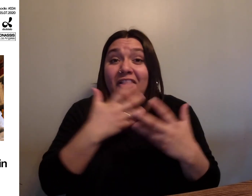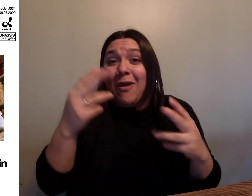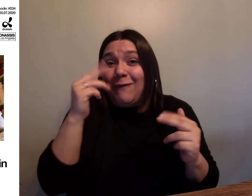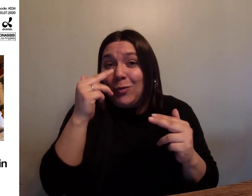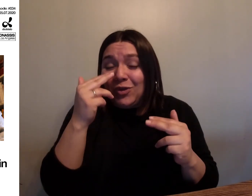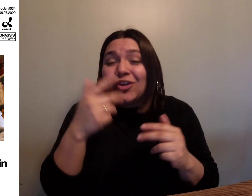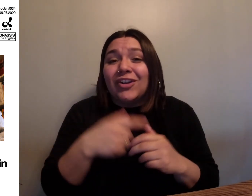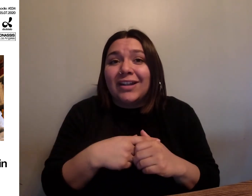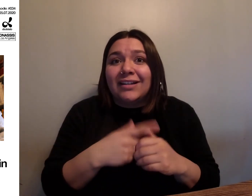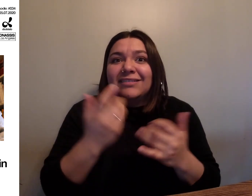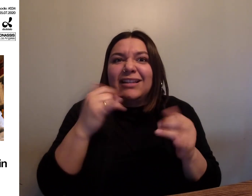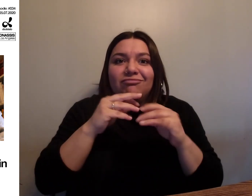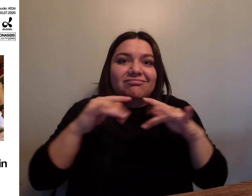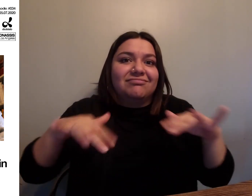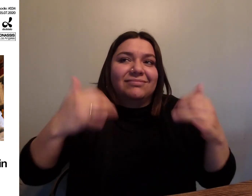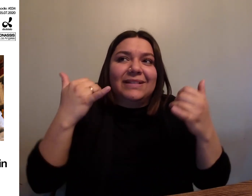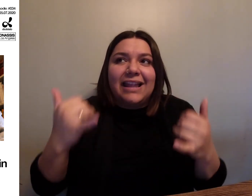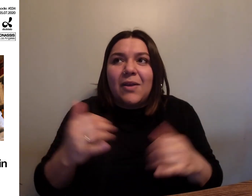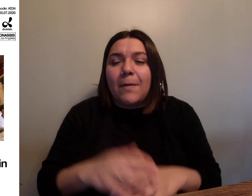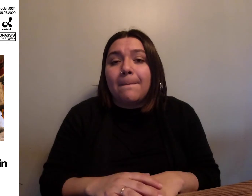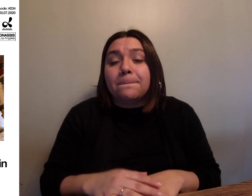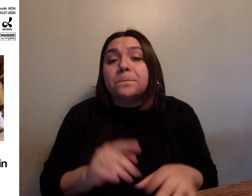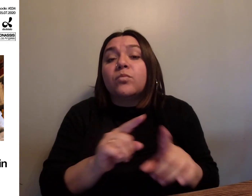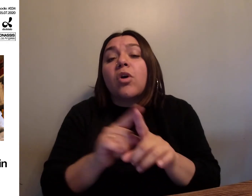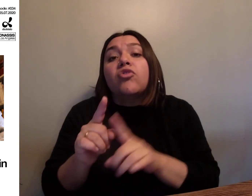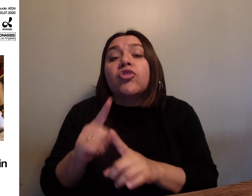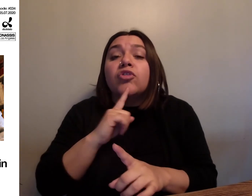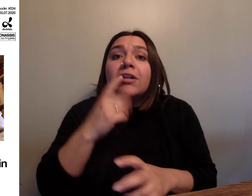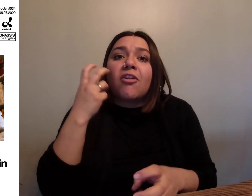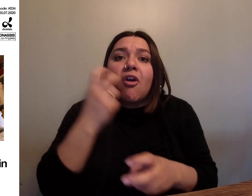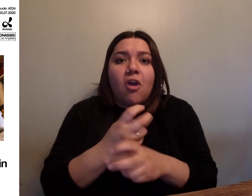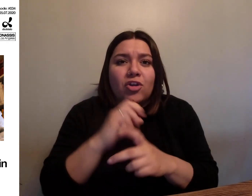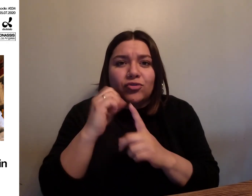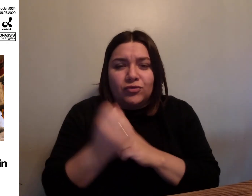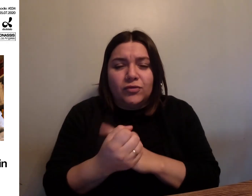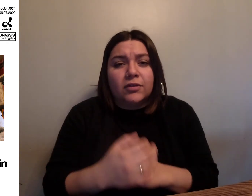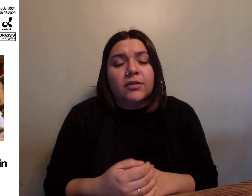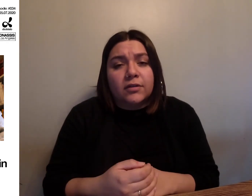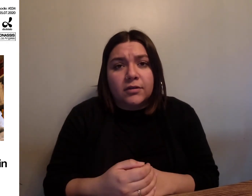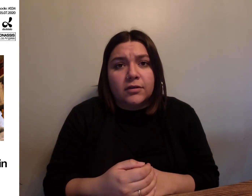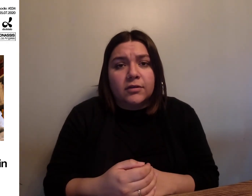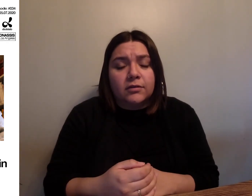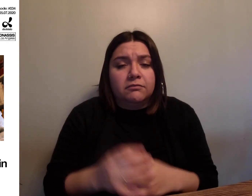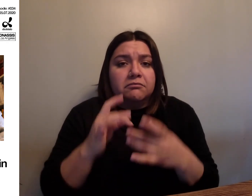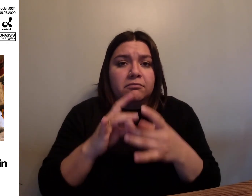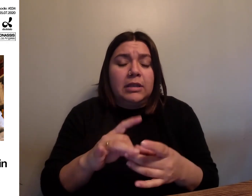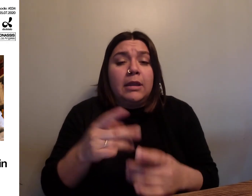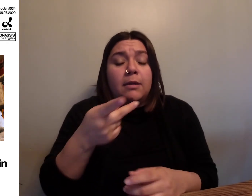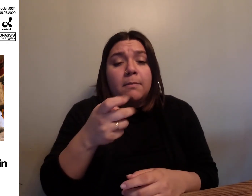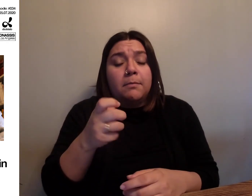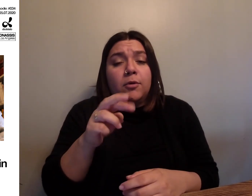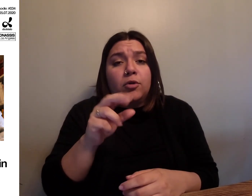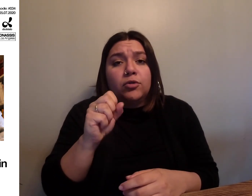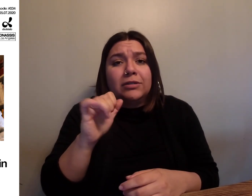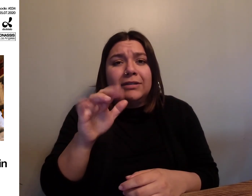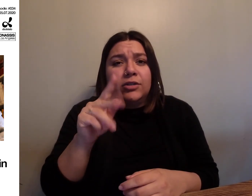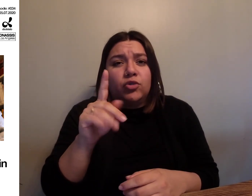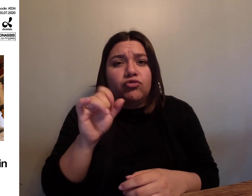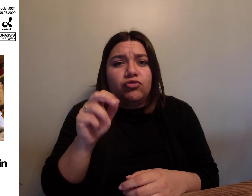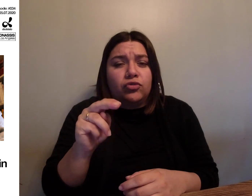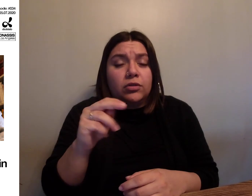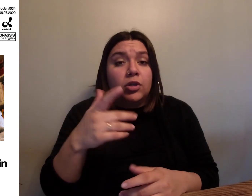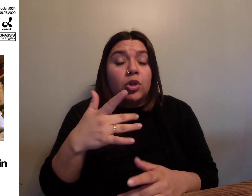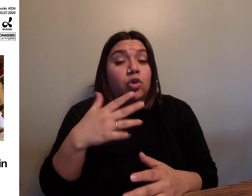humor circulating under difficult circumstances. In persecution, humor